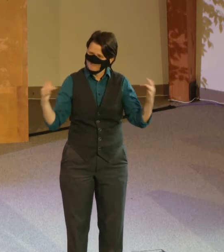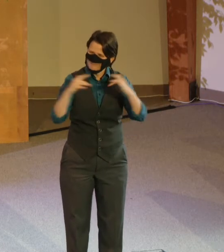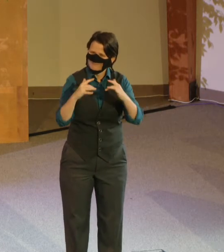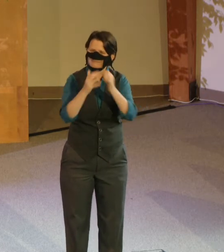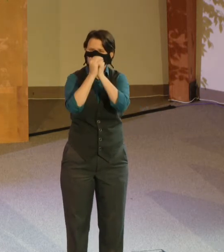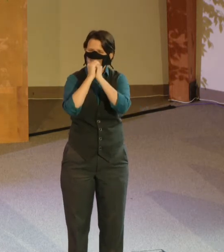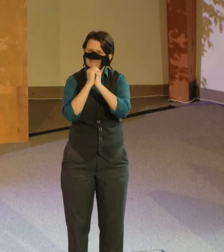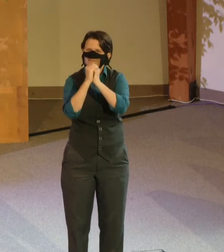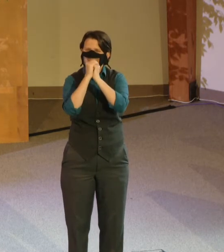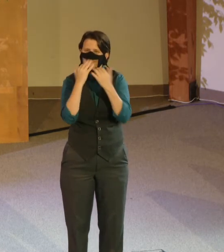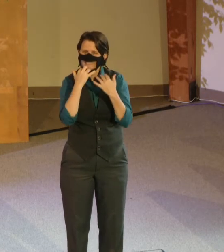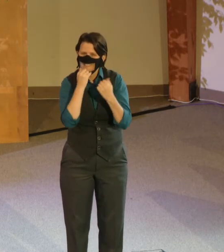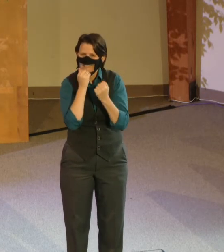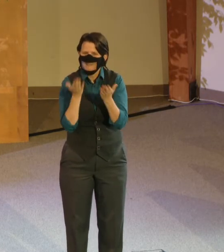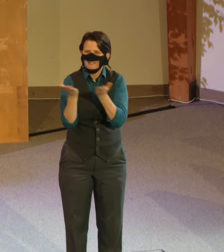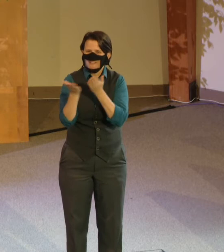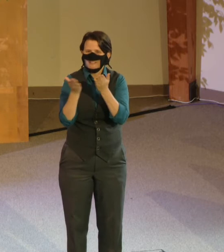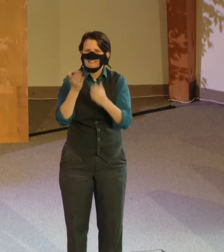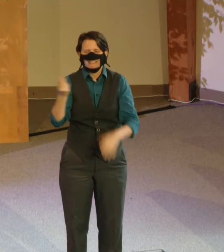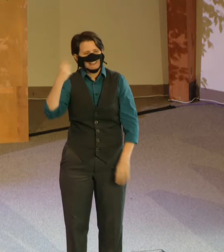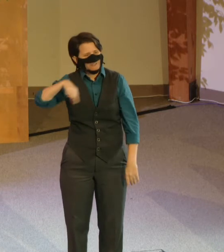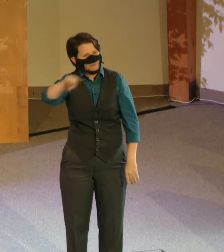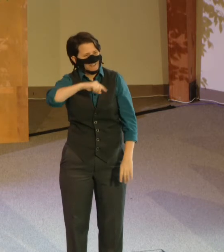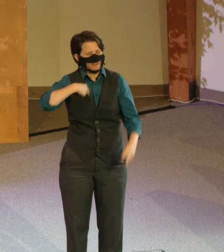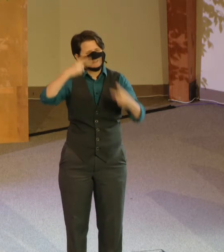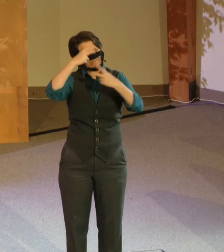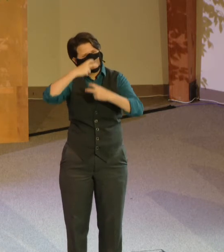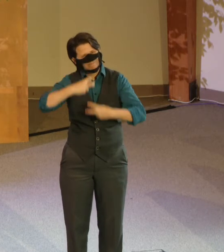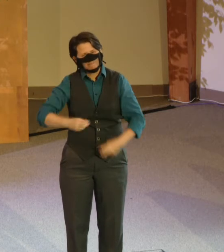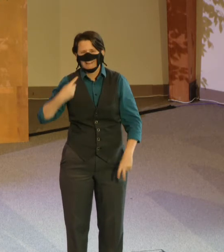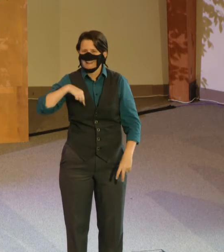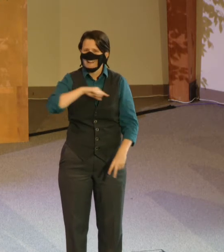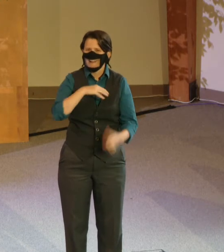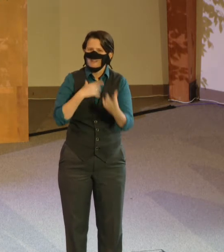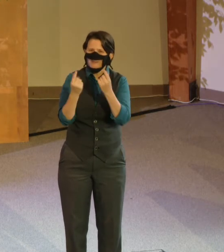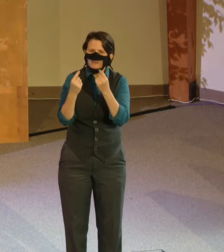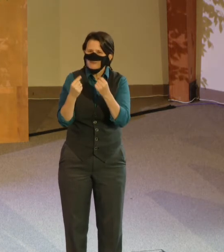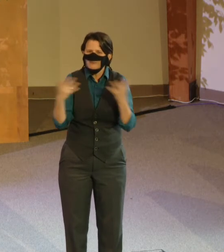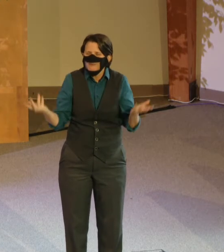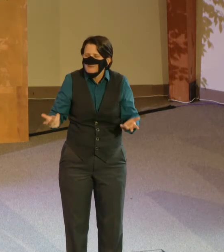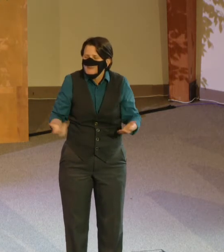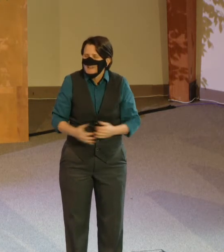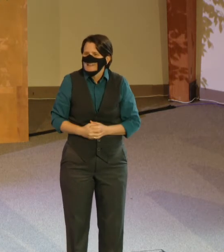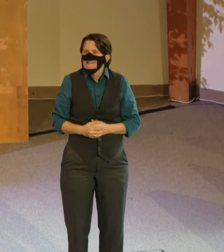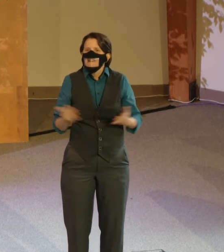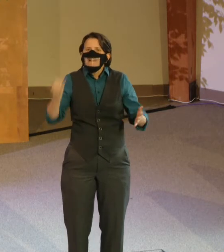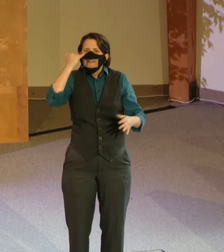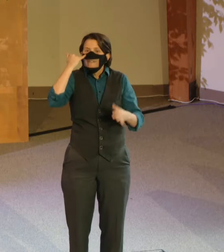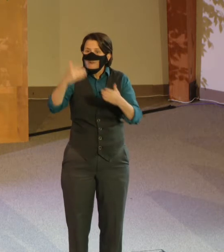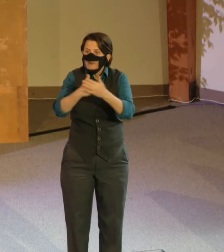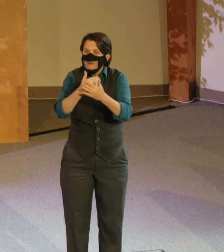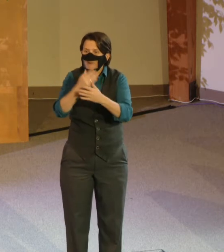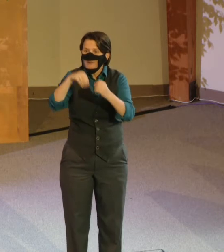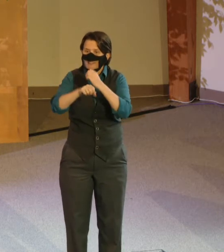is ours to do. And if you're new for the first time, you can type connect in the comments section and